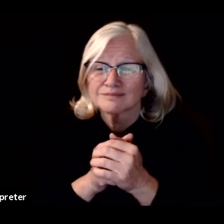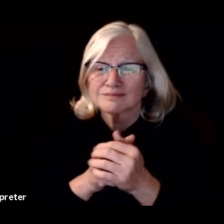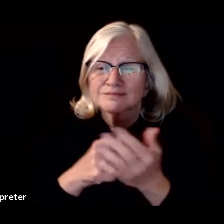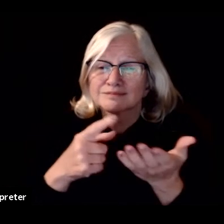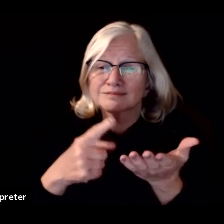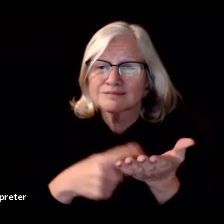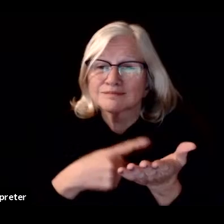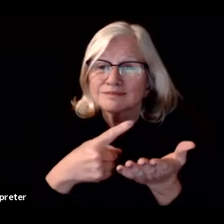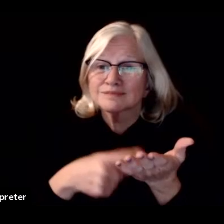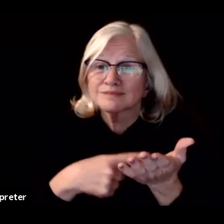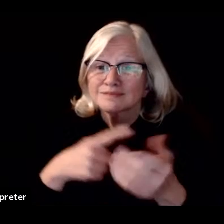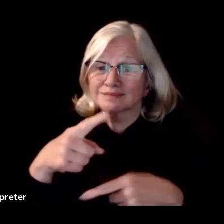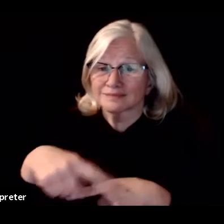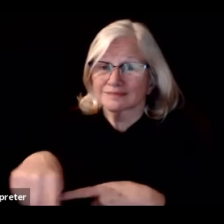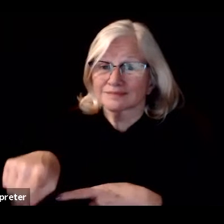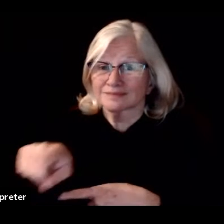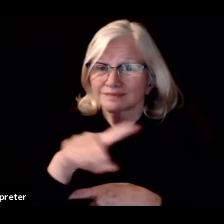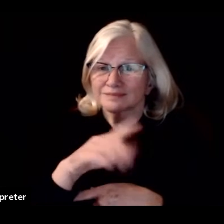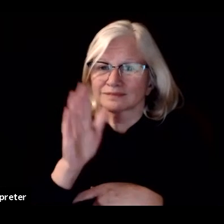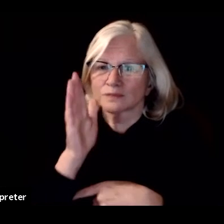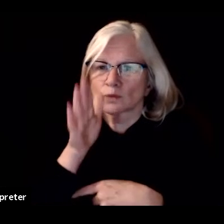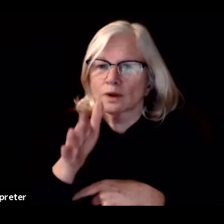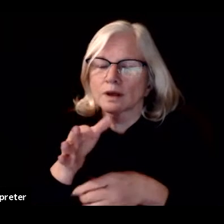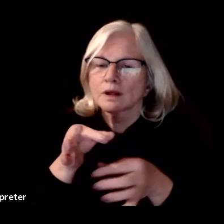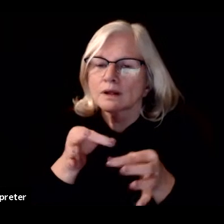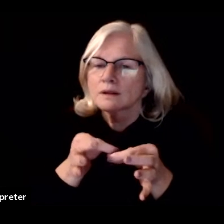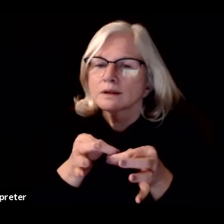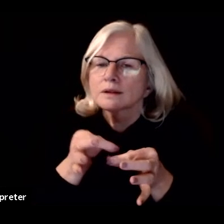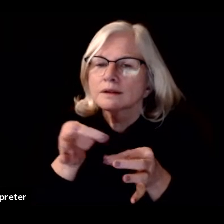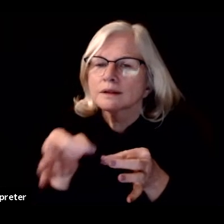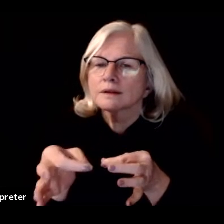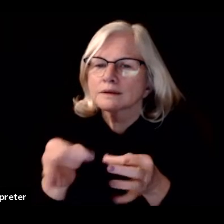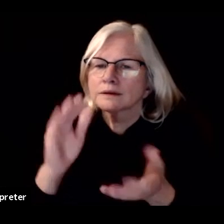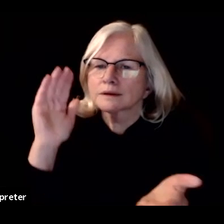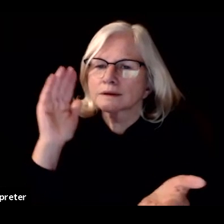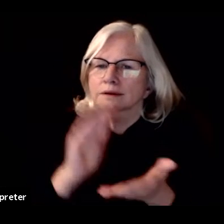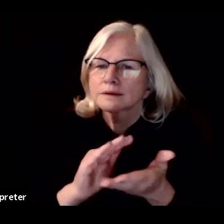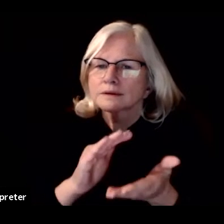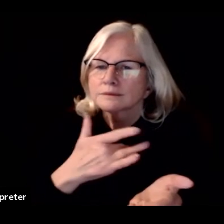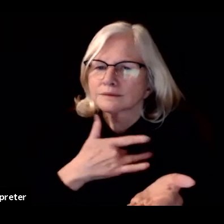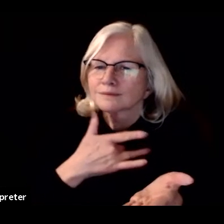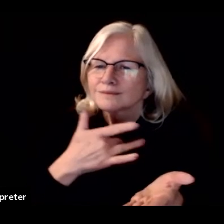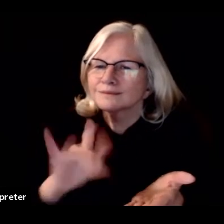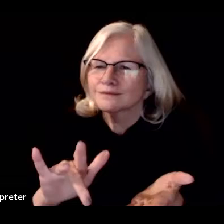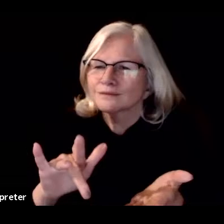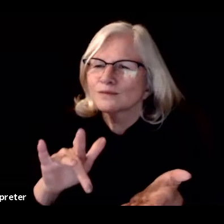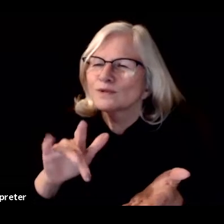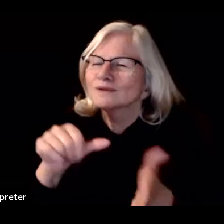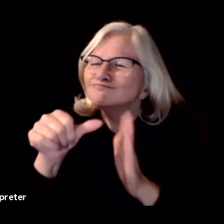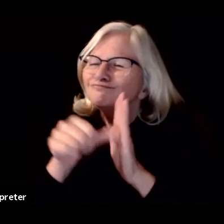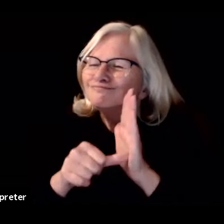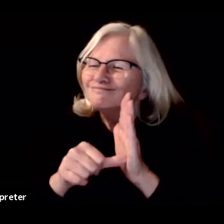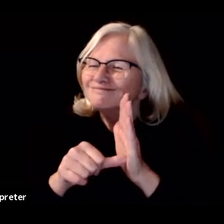time-sensitive procedures. So all of that is happening, and I think that's indicative of the